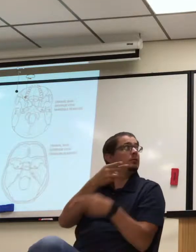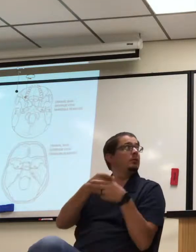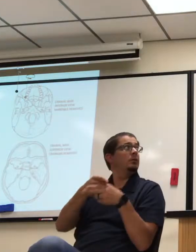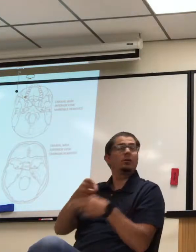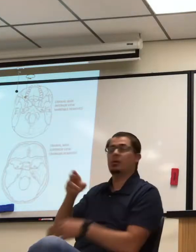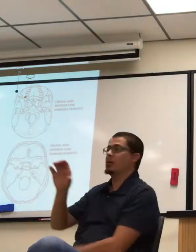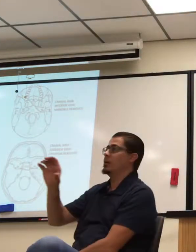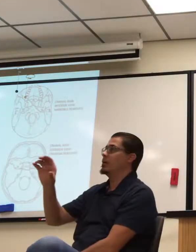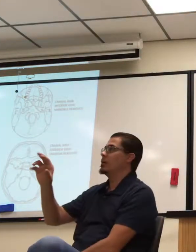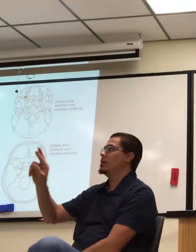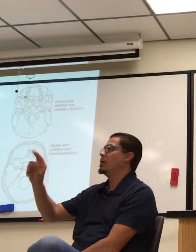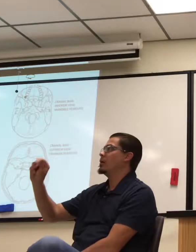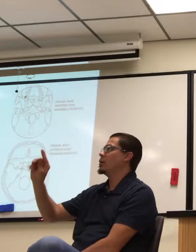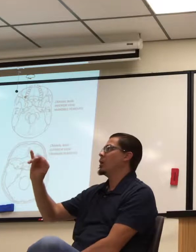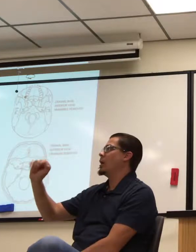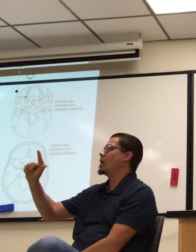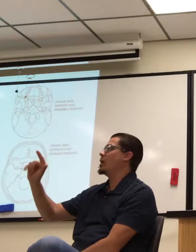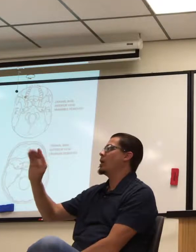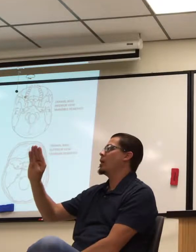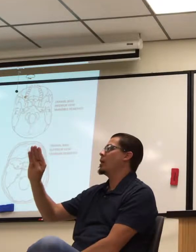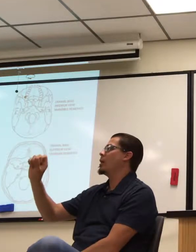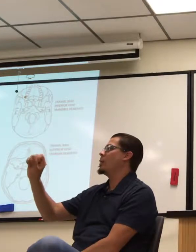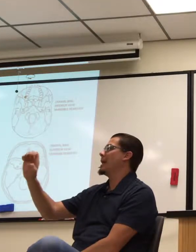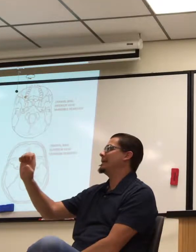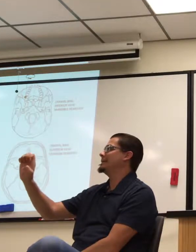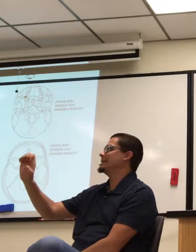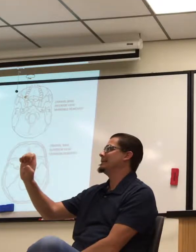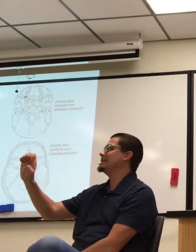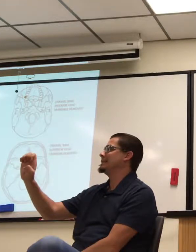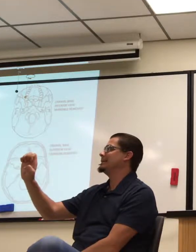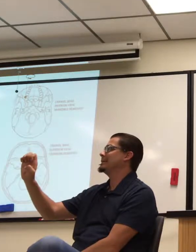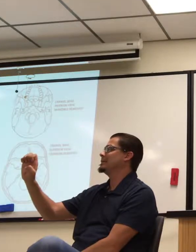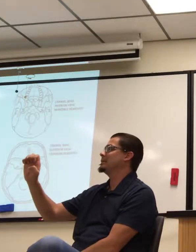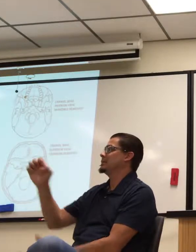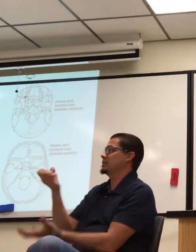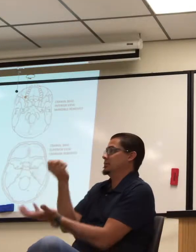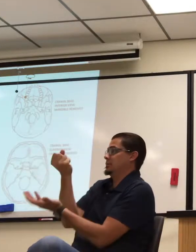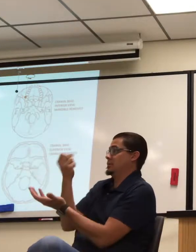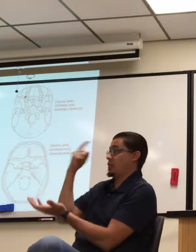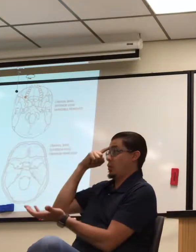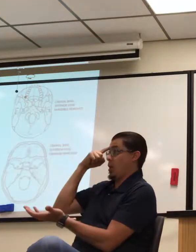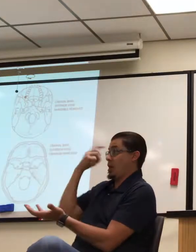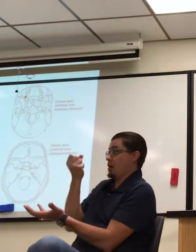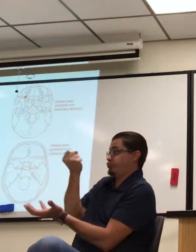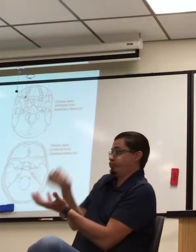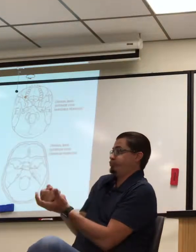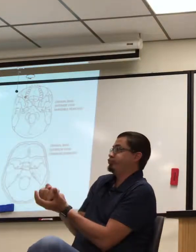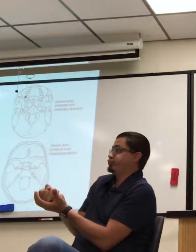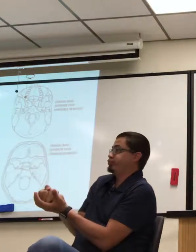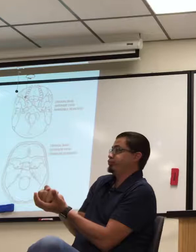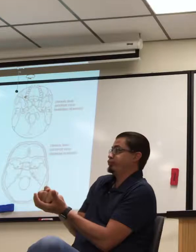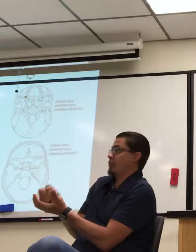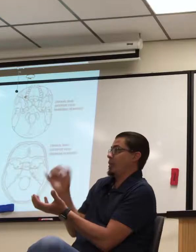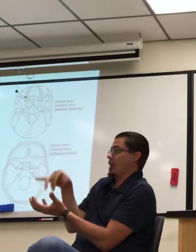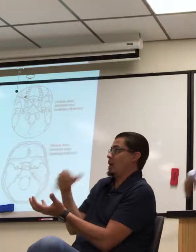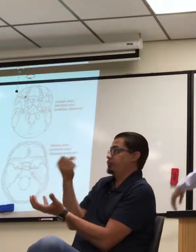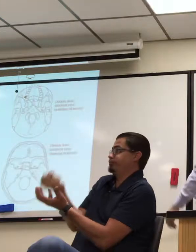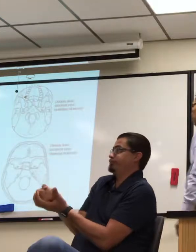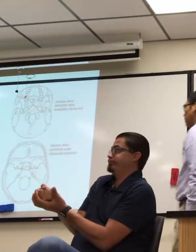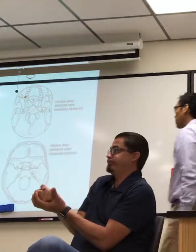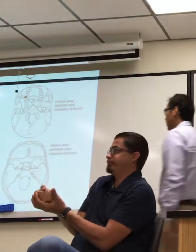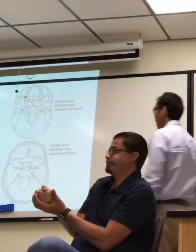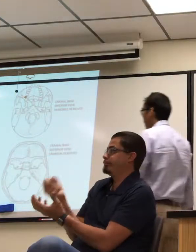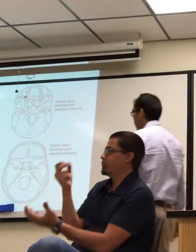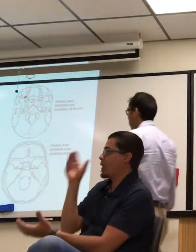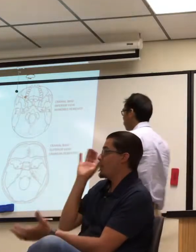cranial base. Your brain sits right there on top of the cranial base. And when you look at our pictures there, I got a